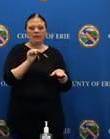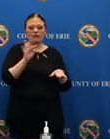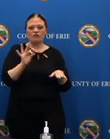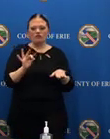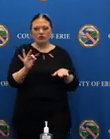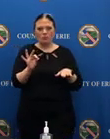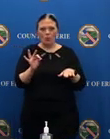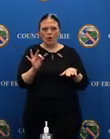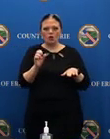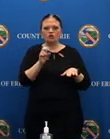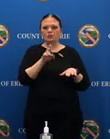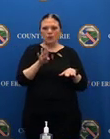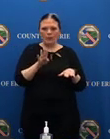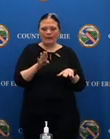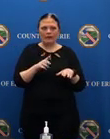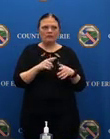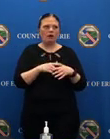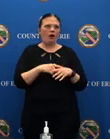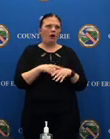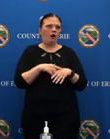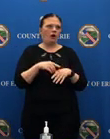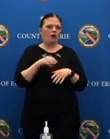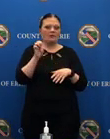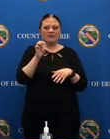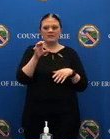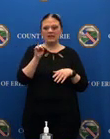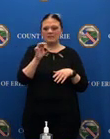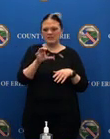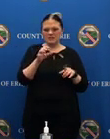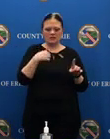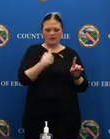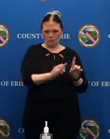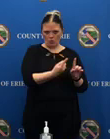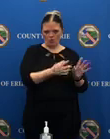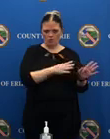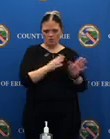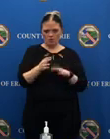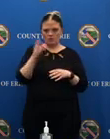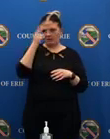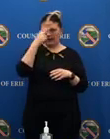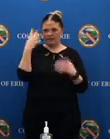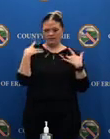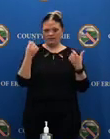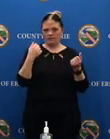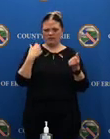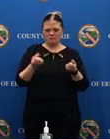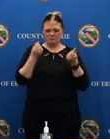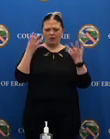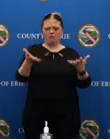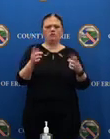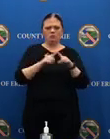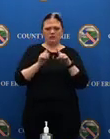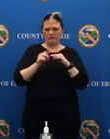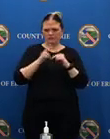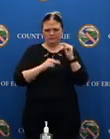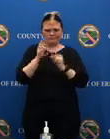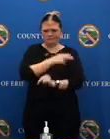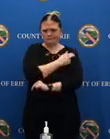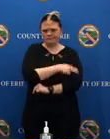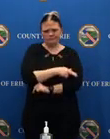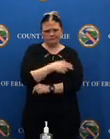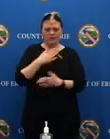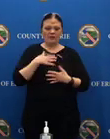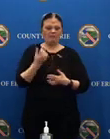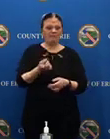Fillmore Suburban. ECMC only has the one location, but Catholic Health, of course, has multiple locations. And